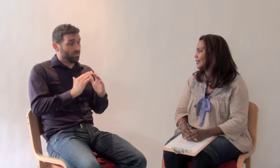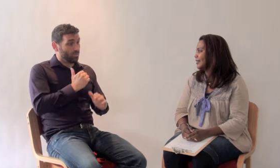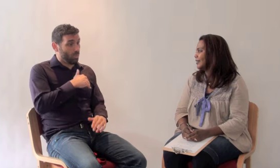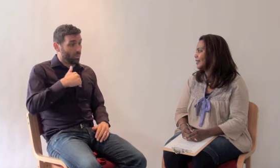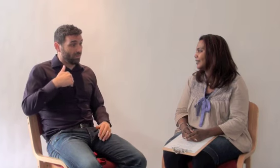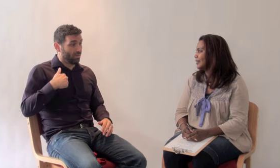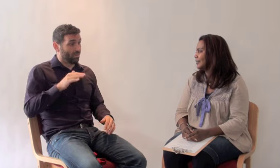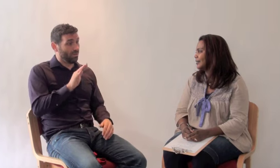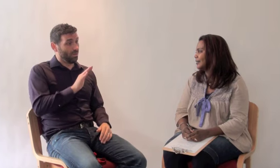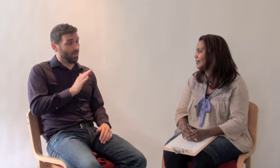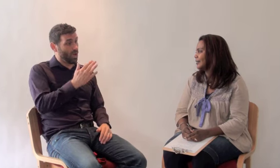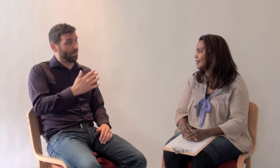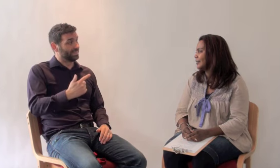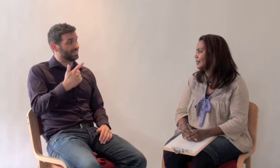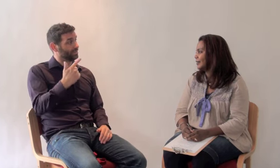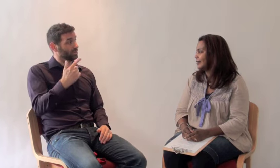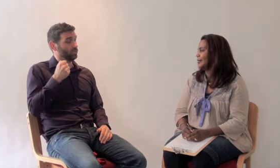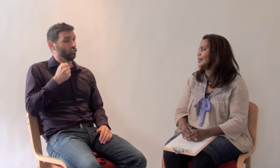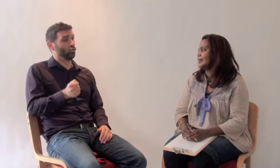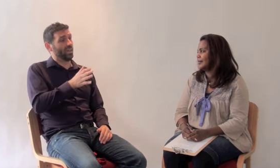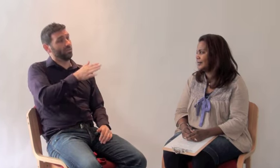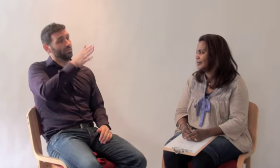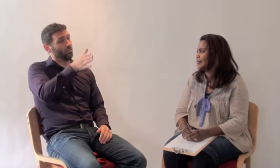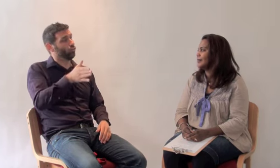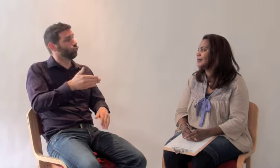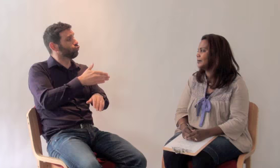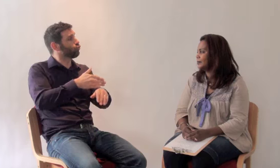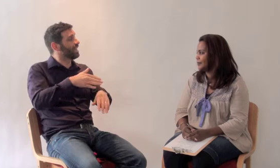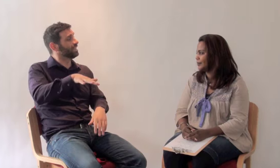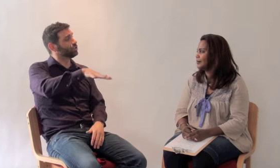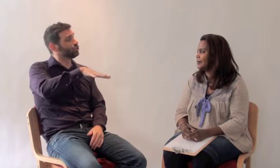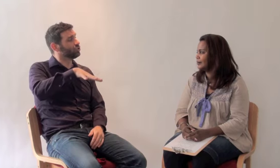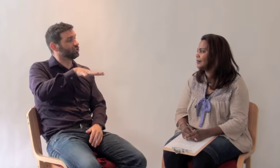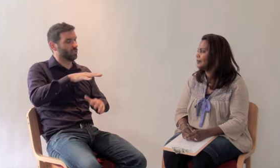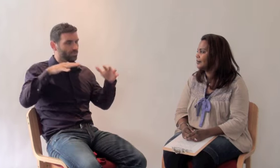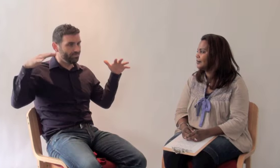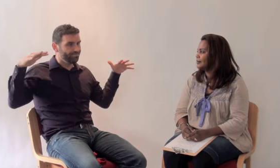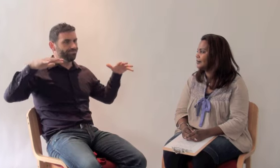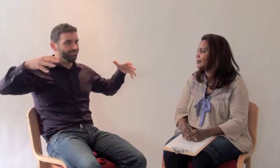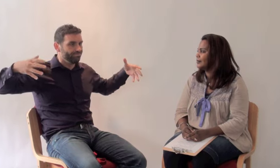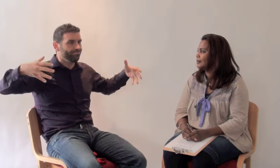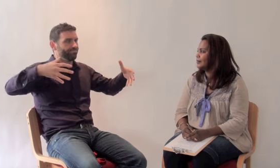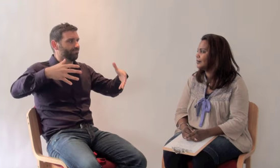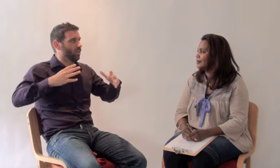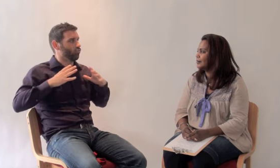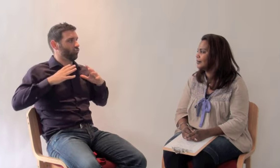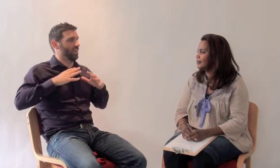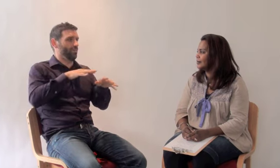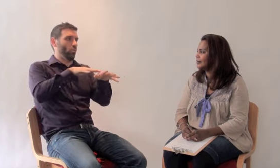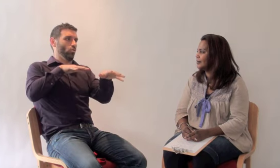When we left the house in the morning, which was about 7:30, to get the train down to Greenwich, we arrived, along